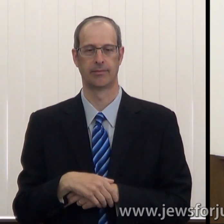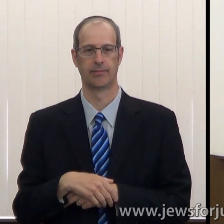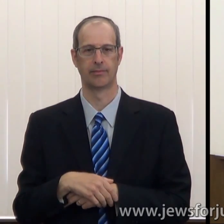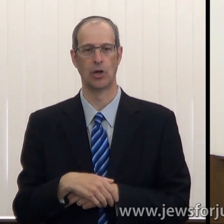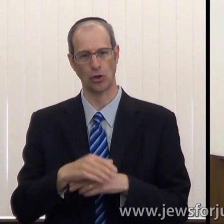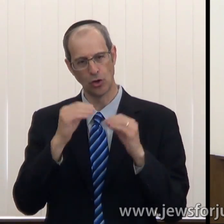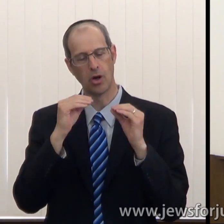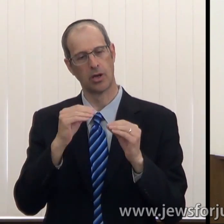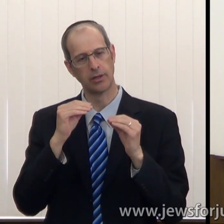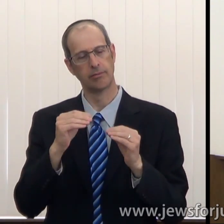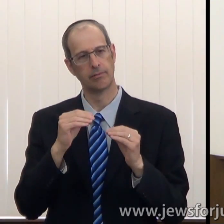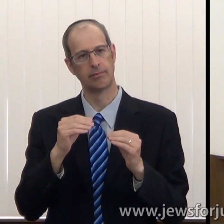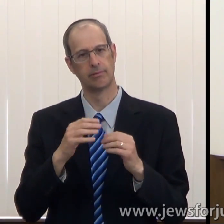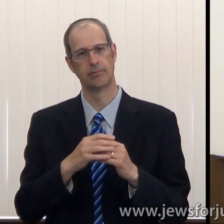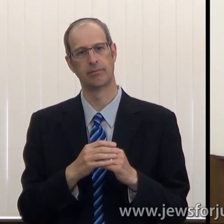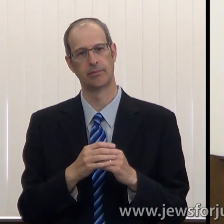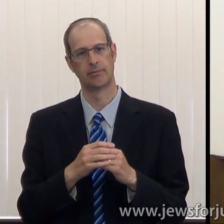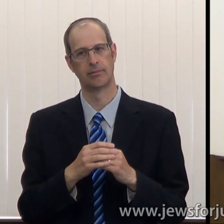taught